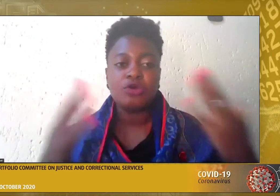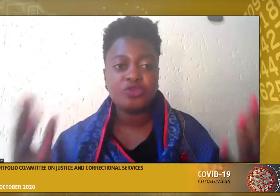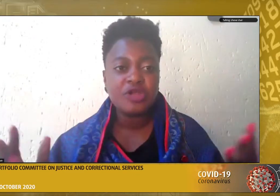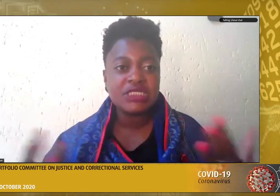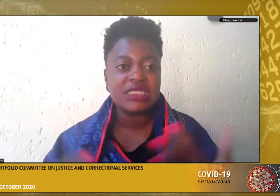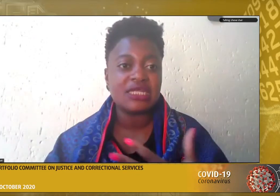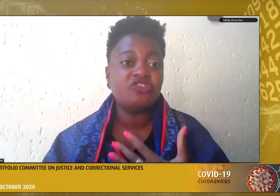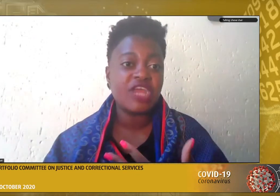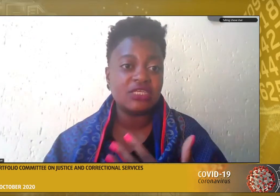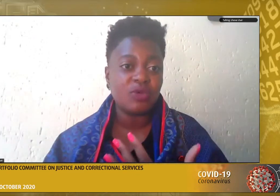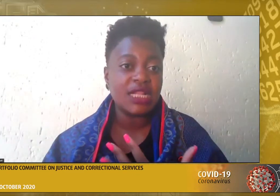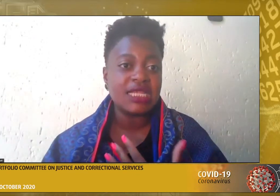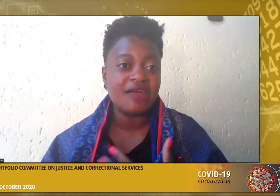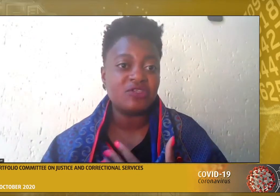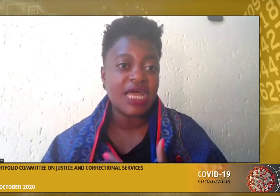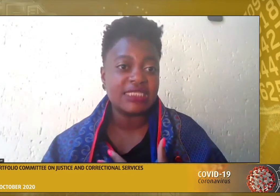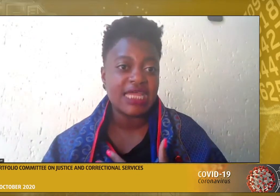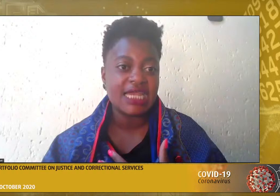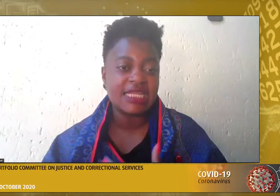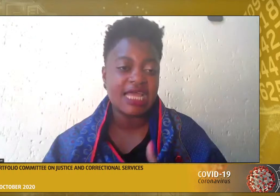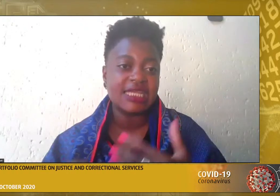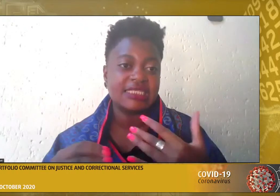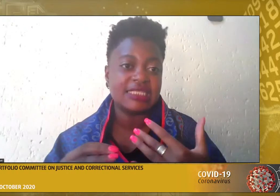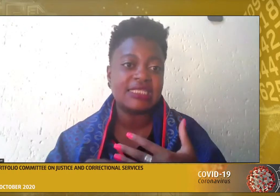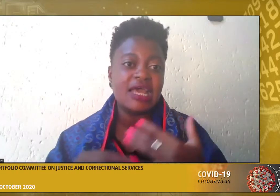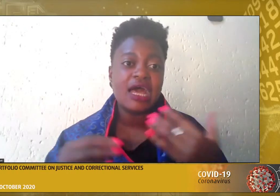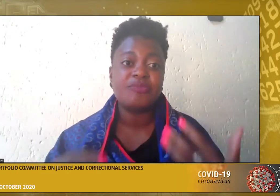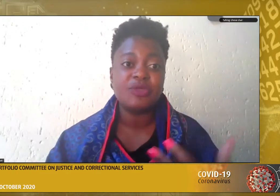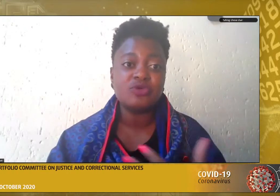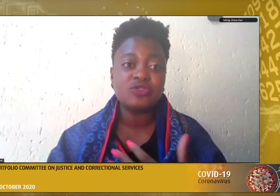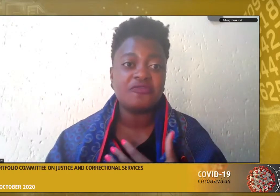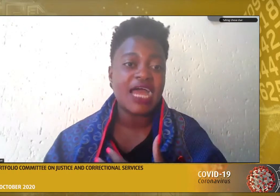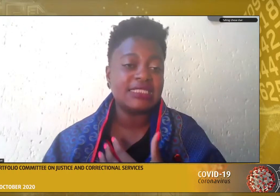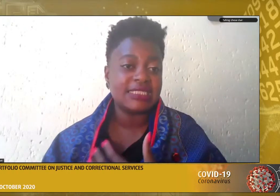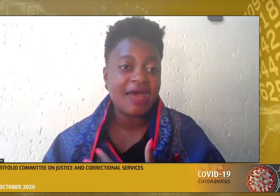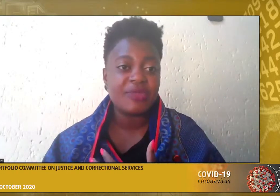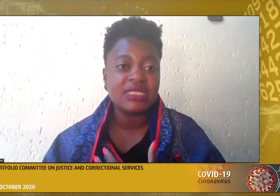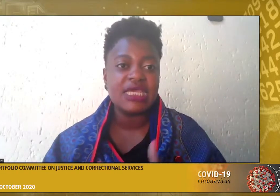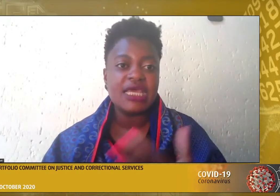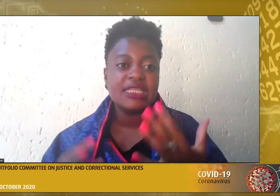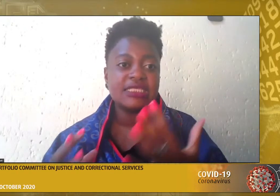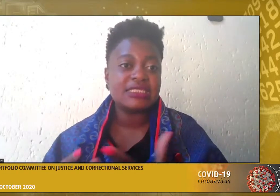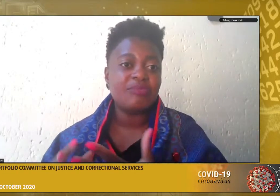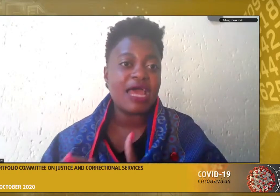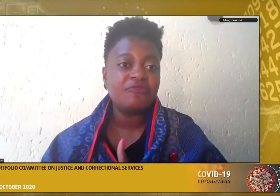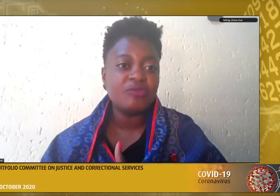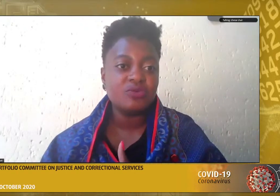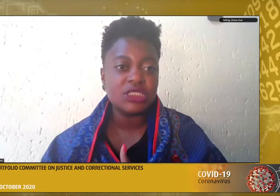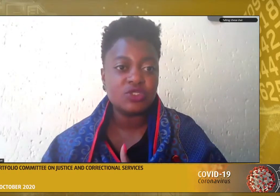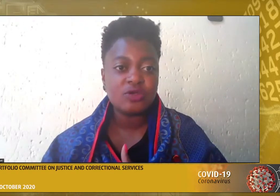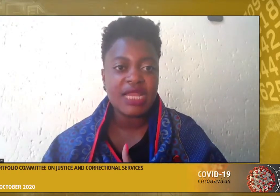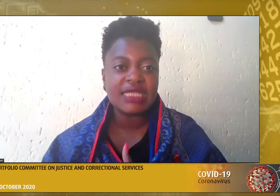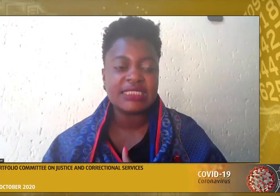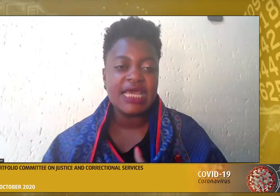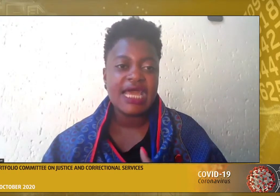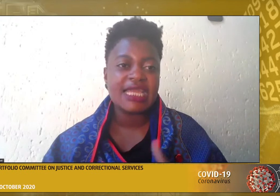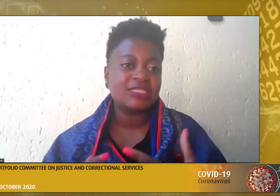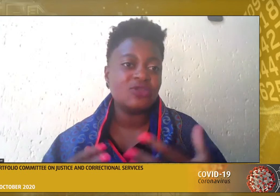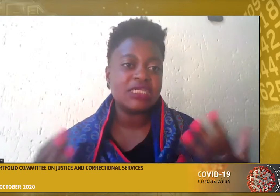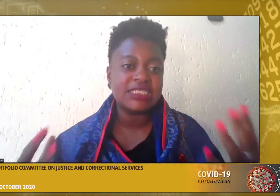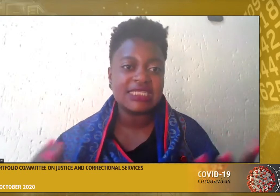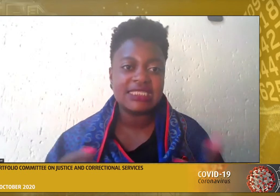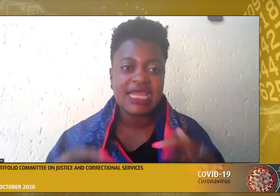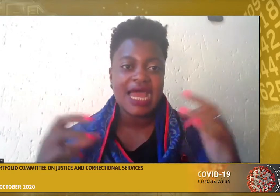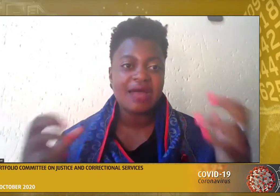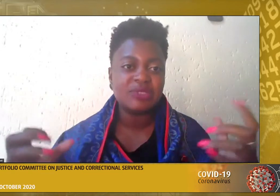our authorities are trained well enough to understand that as this abuse or violence has happened, this is the platform in which it took place, and it